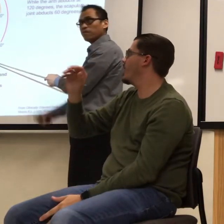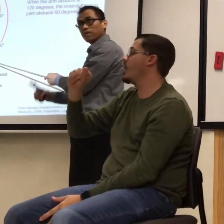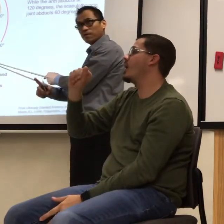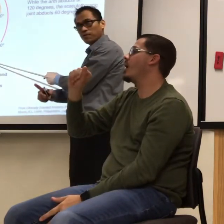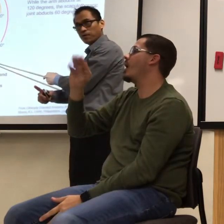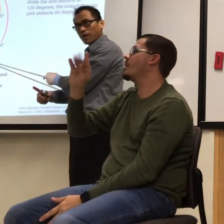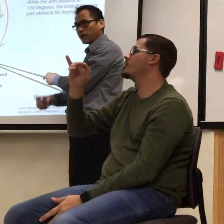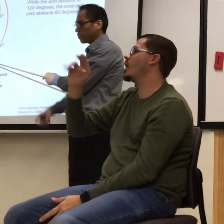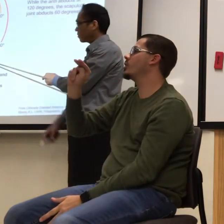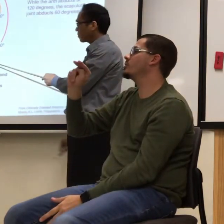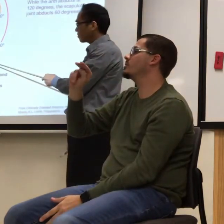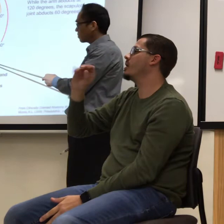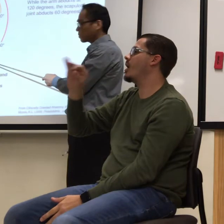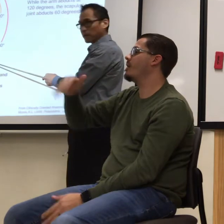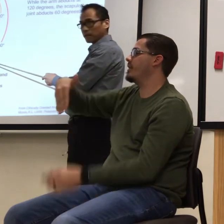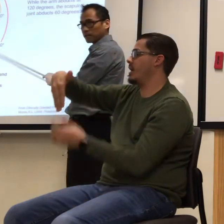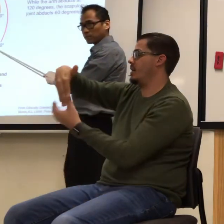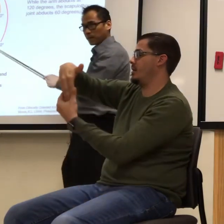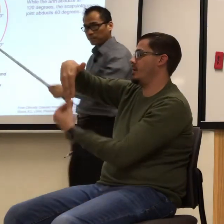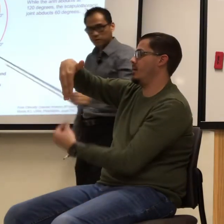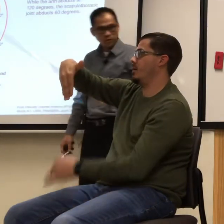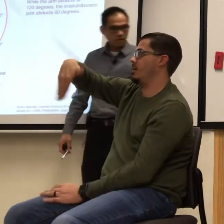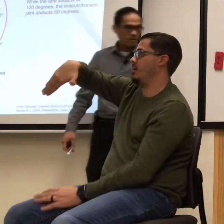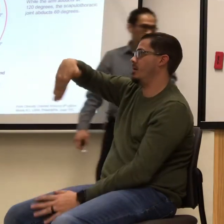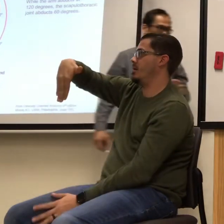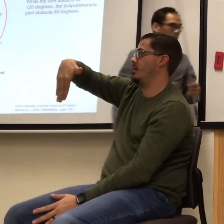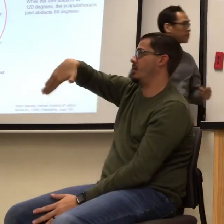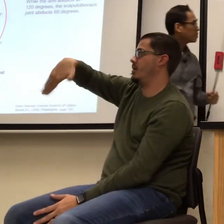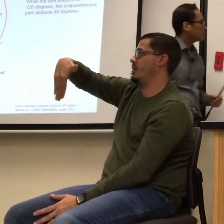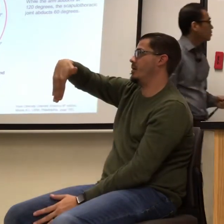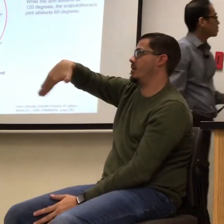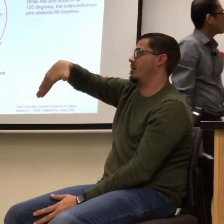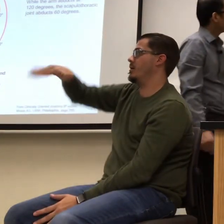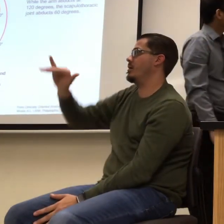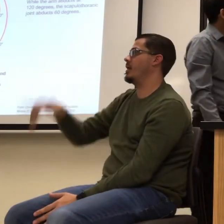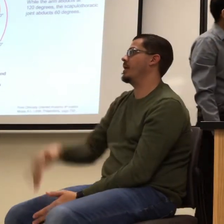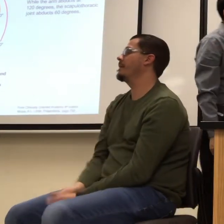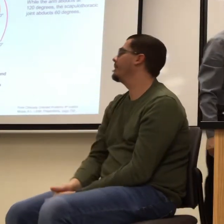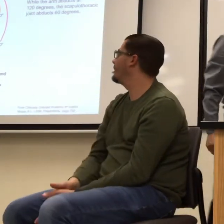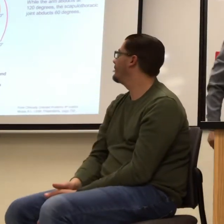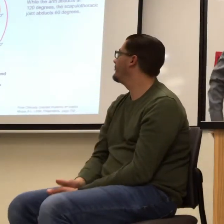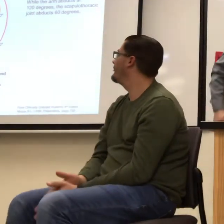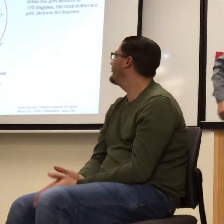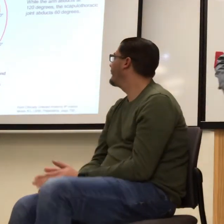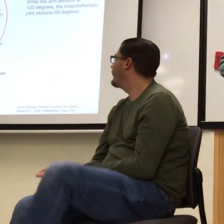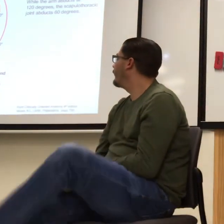abduction of the inferior angle. Okay, that's what I'm showing you here.